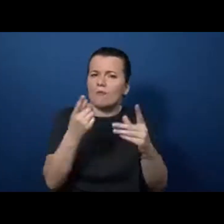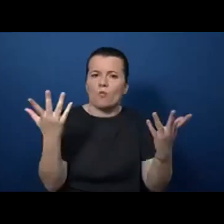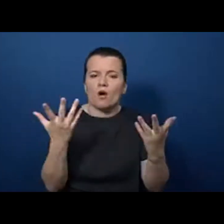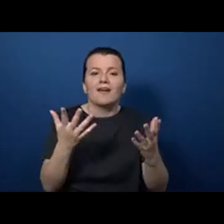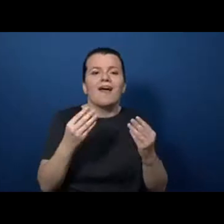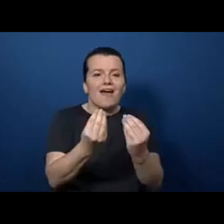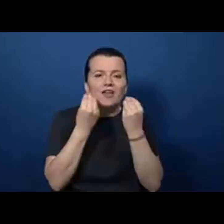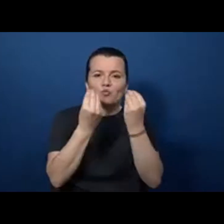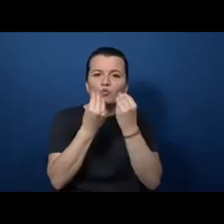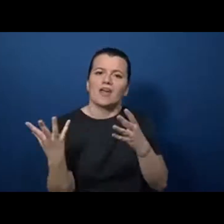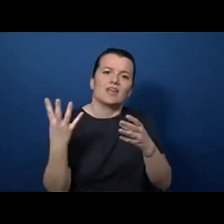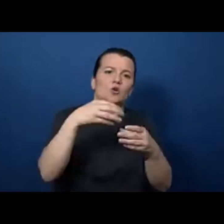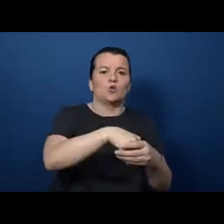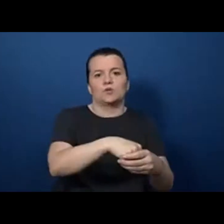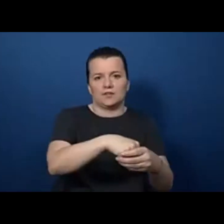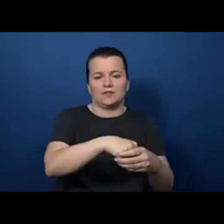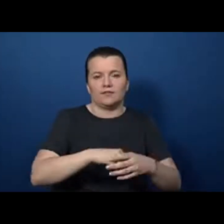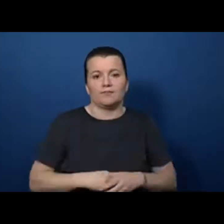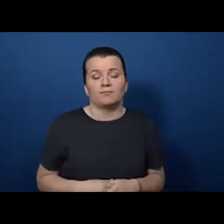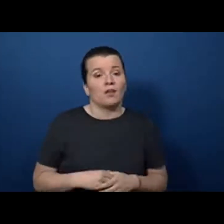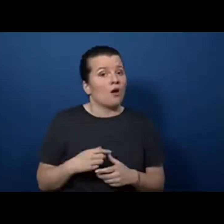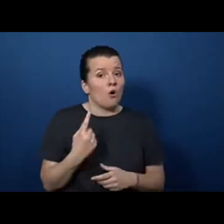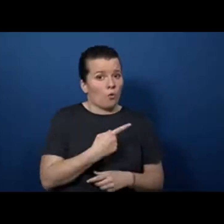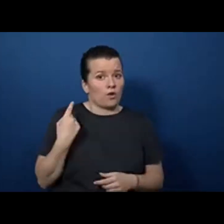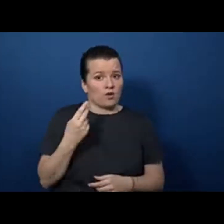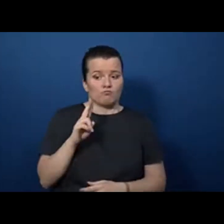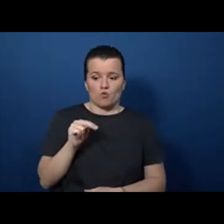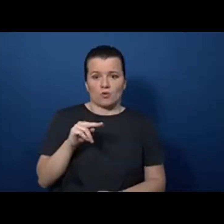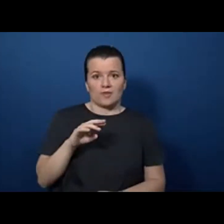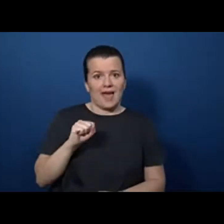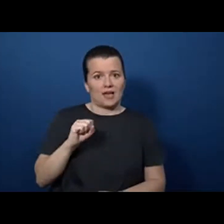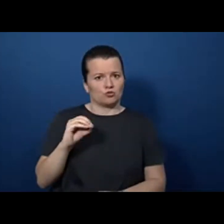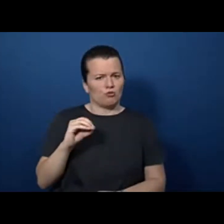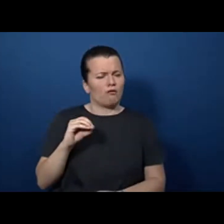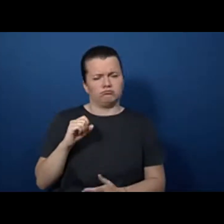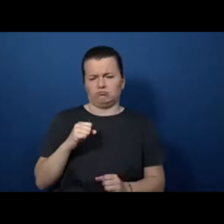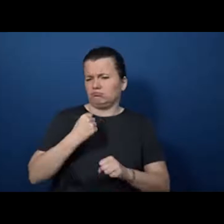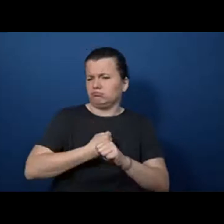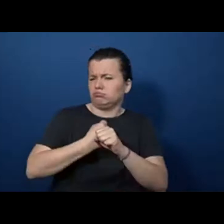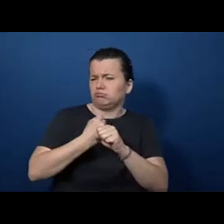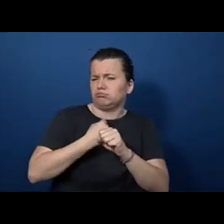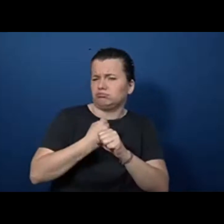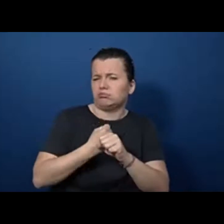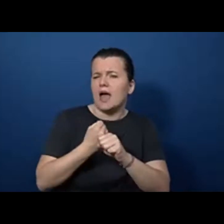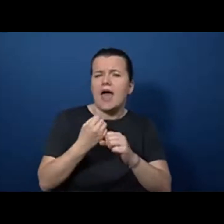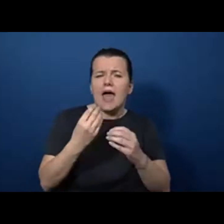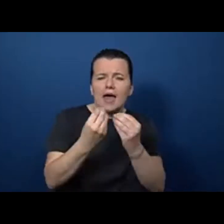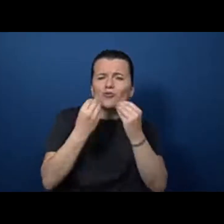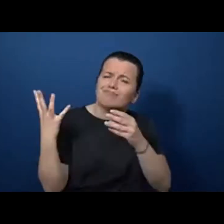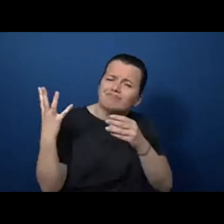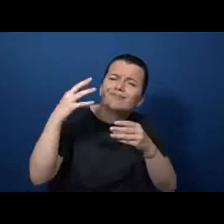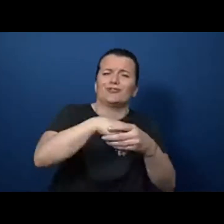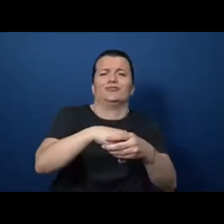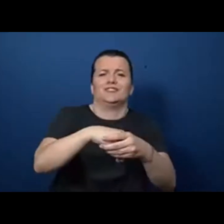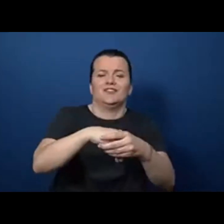of you will know, UNESCO promotes inclusive education systems that remove the barriers limiting the participation and achievement of